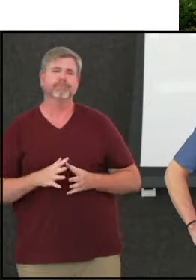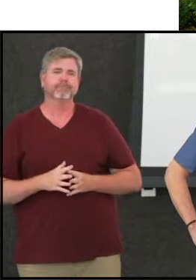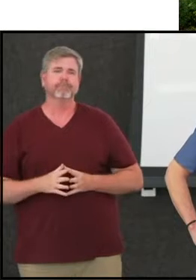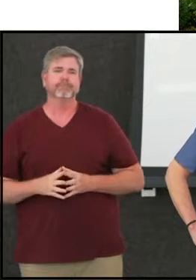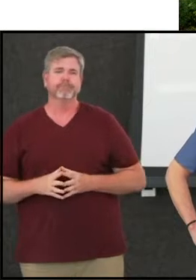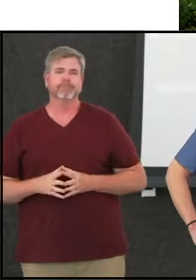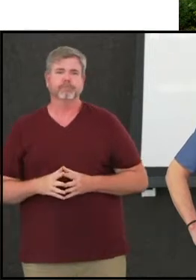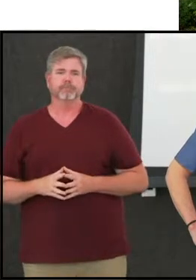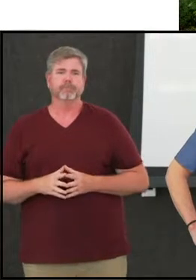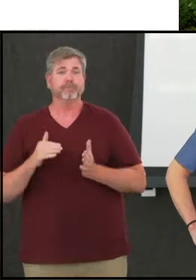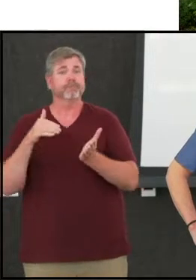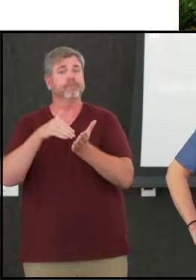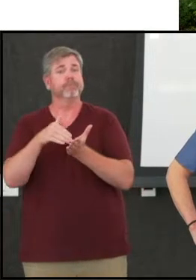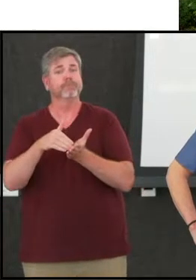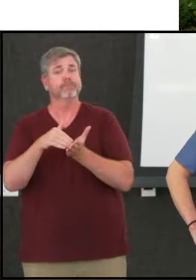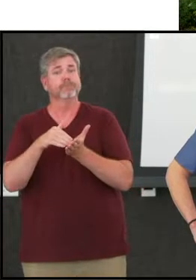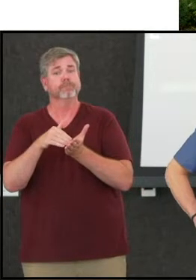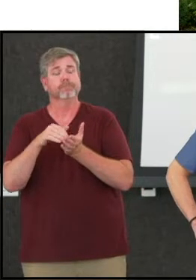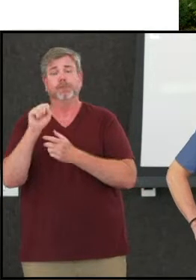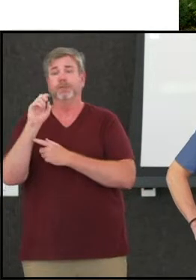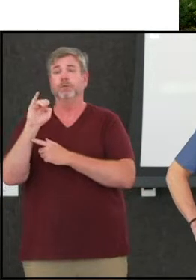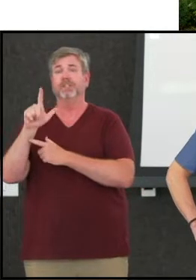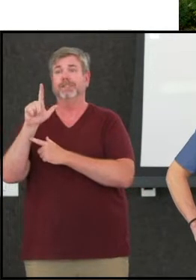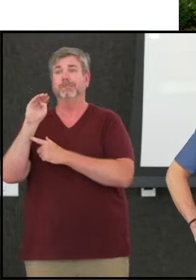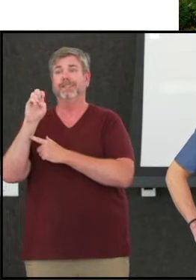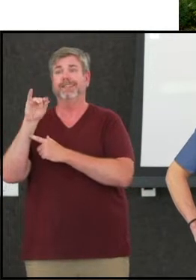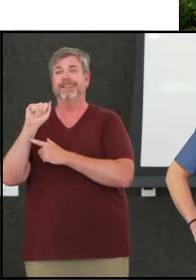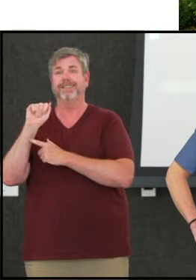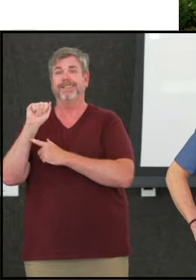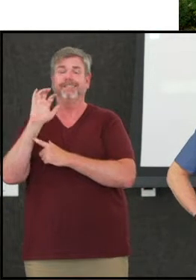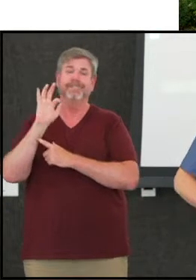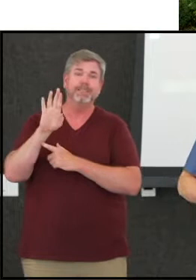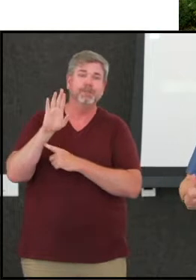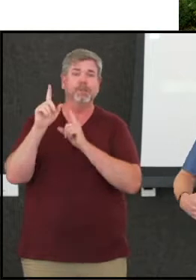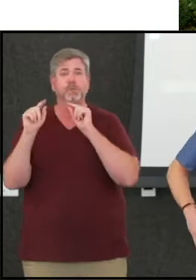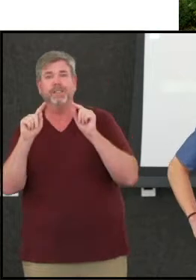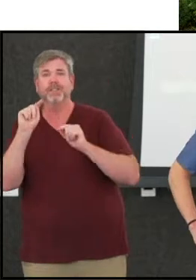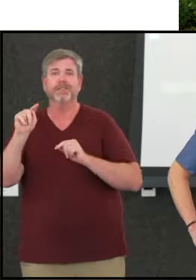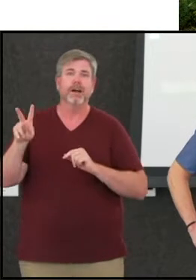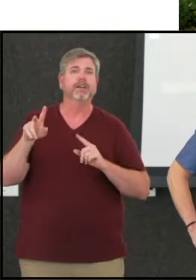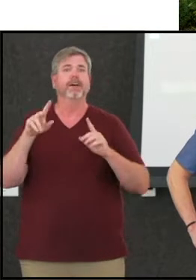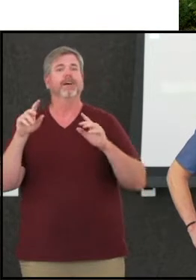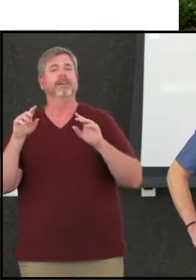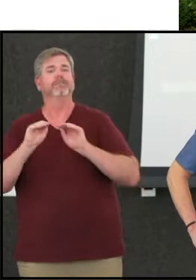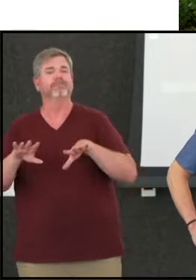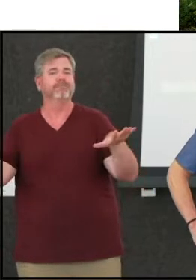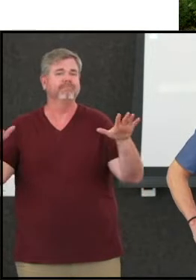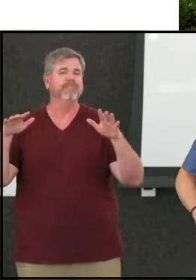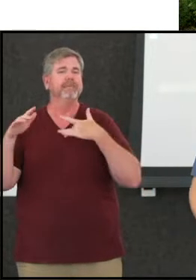social media. And there is its own language, which is always evolving, from emojis to code words